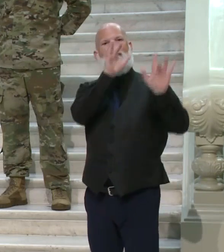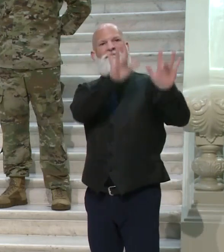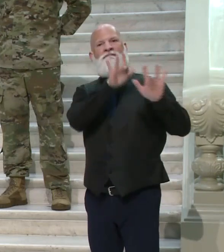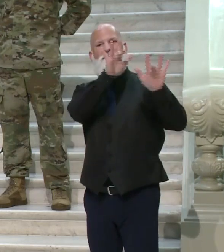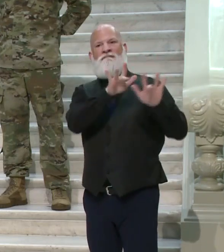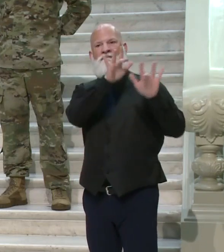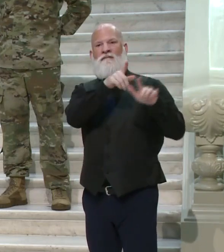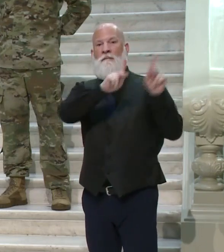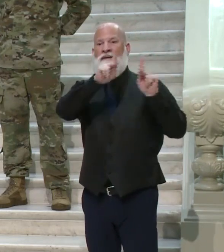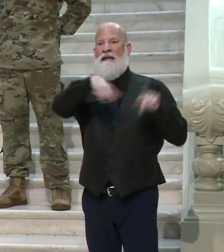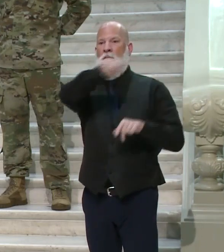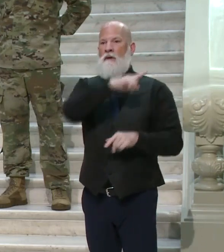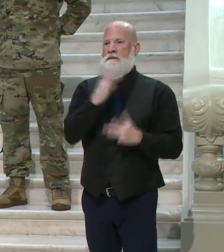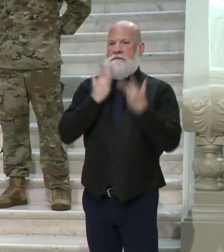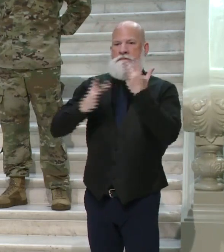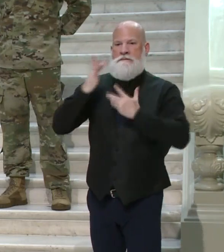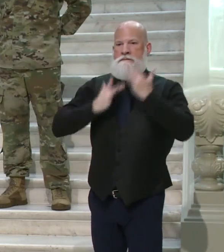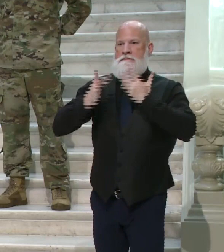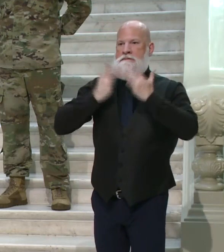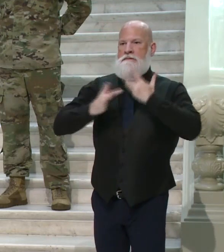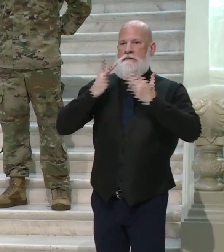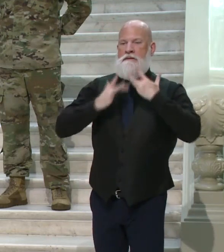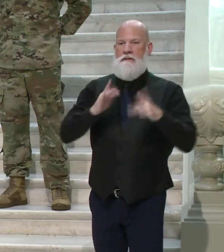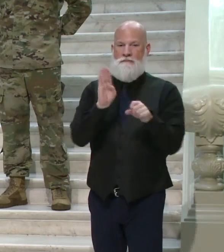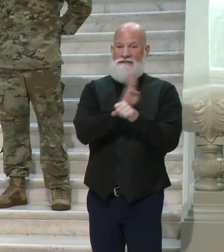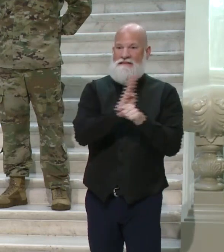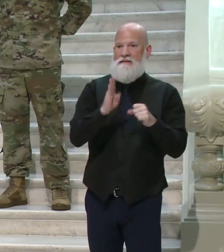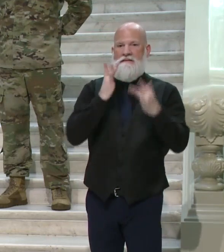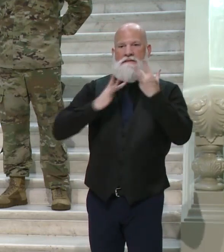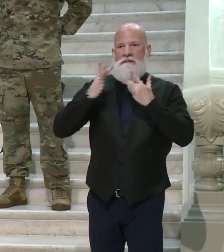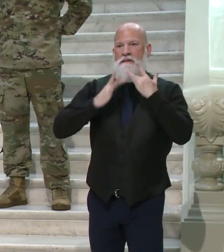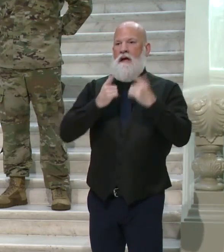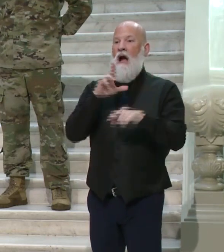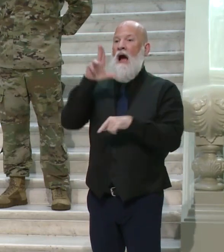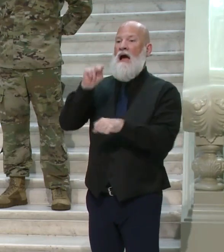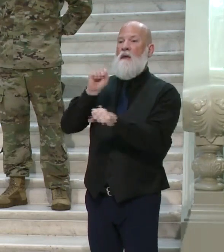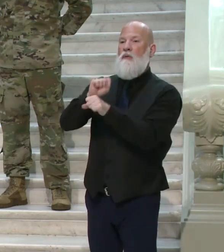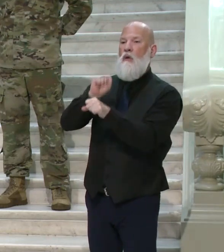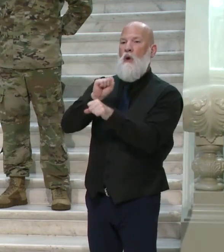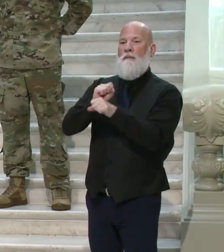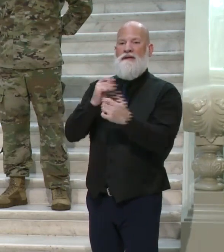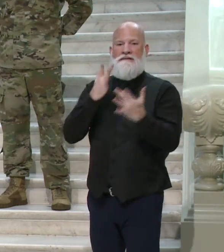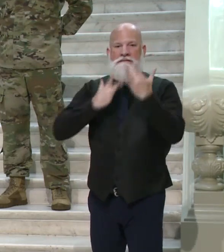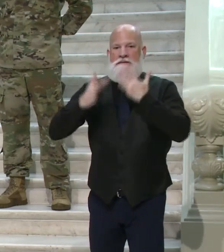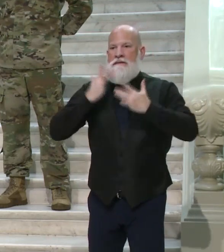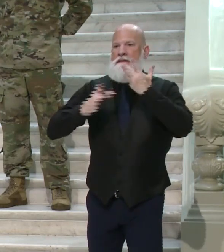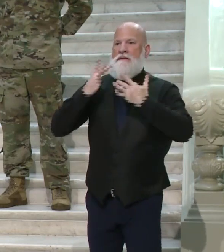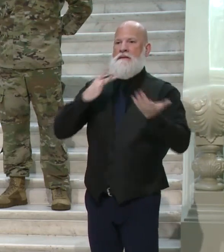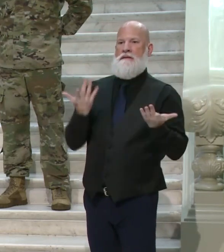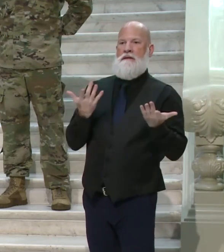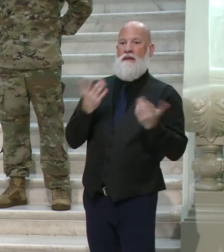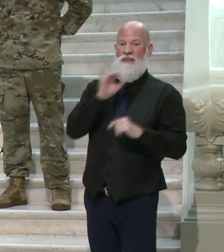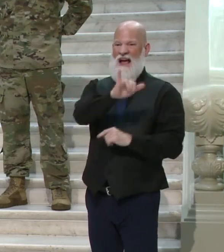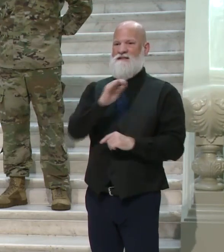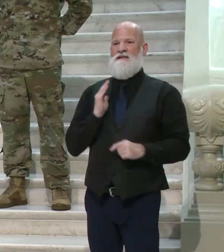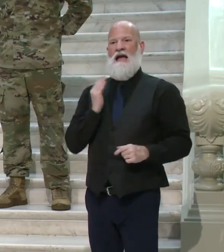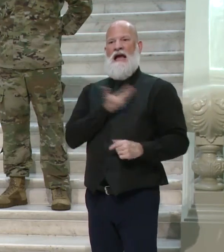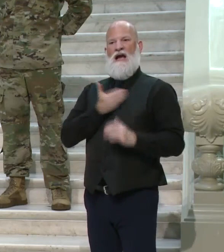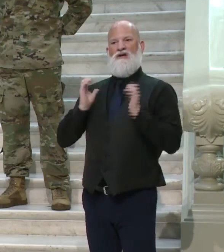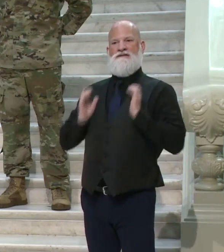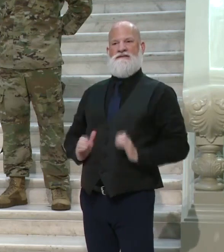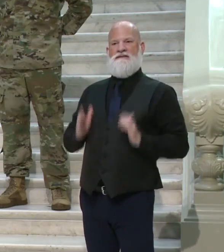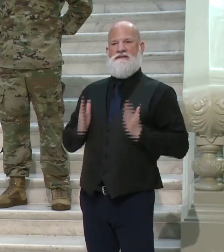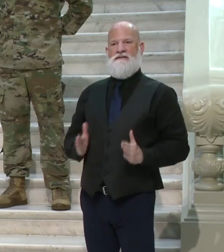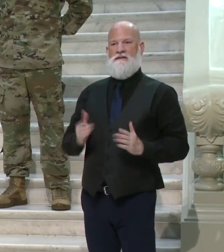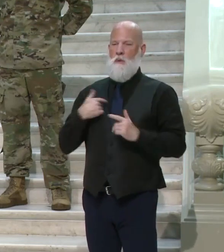probably hadn't gotten any kind of unemployment check yet. And that is what our citizens have the opportunity to do. They don't have to do